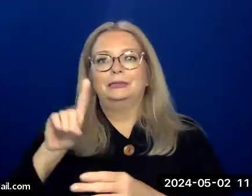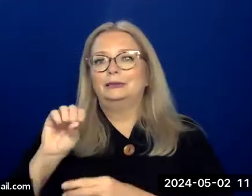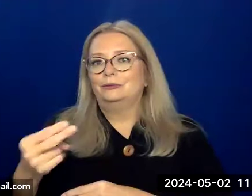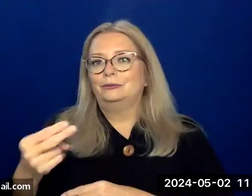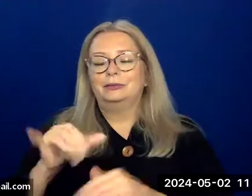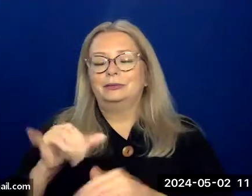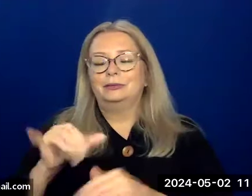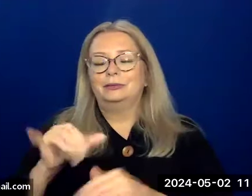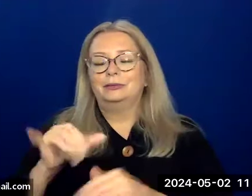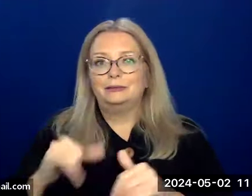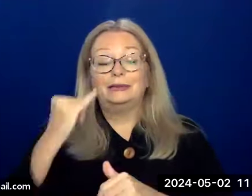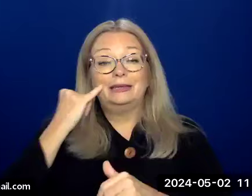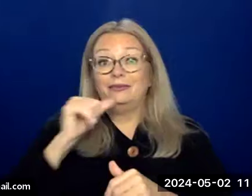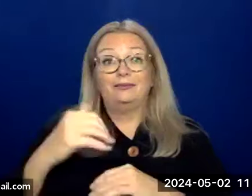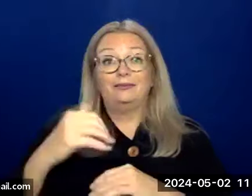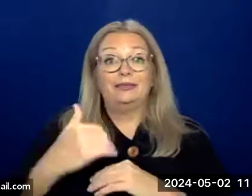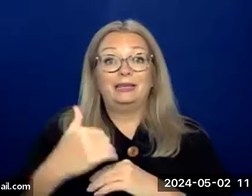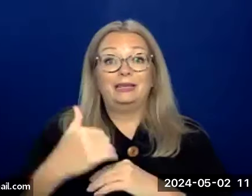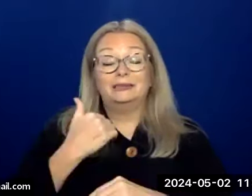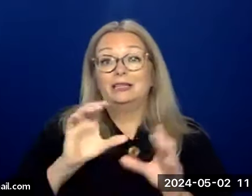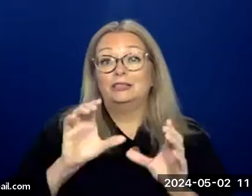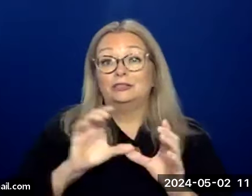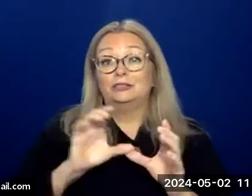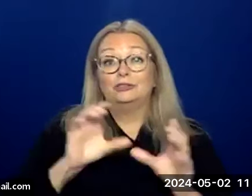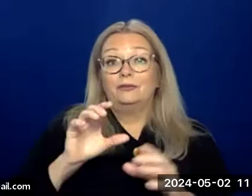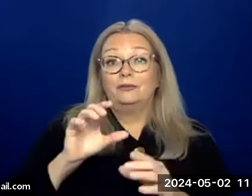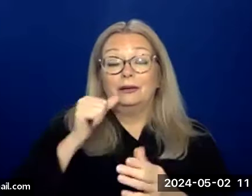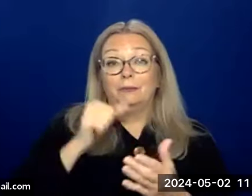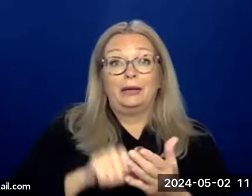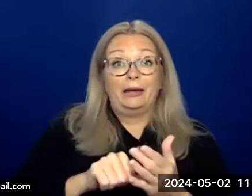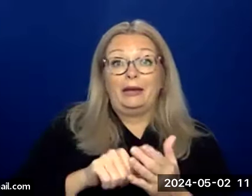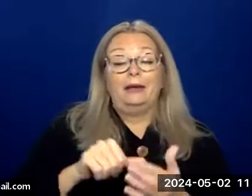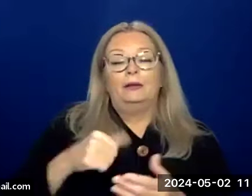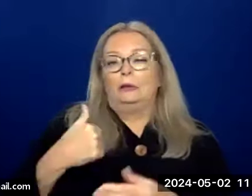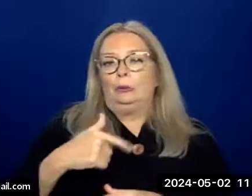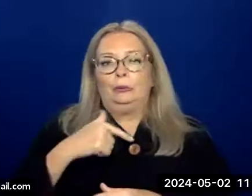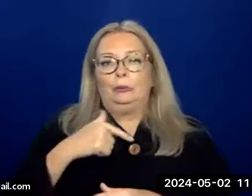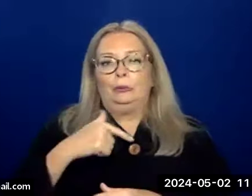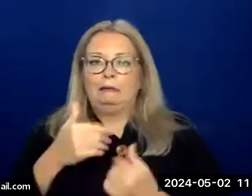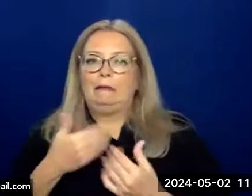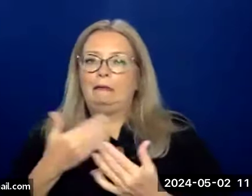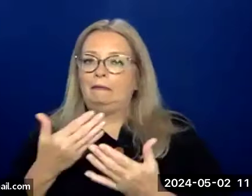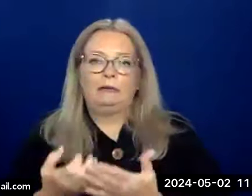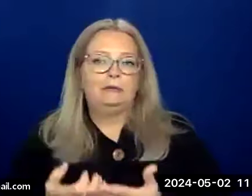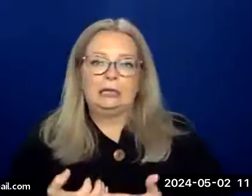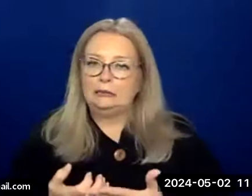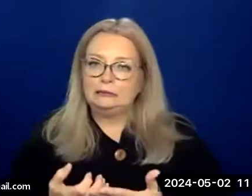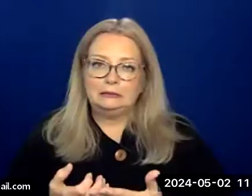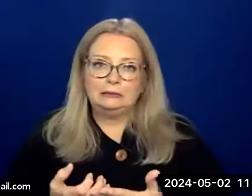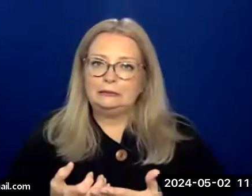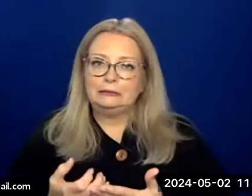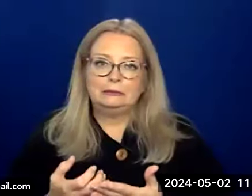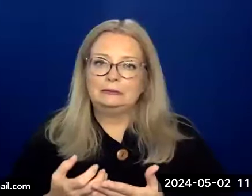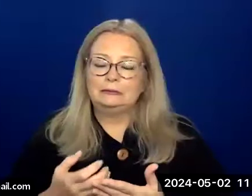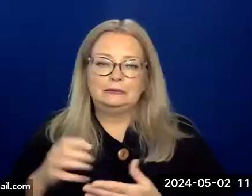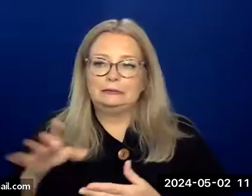certified mail, we wouldn't have evidence that she applied. So it's really a challenge for us